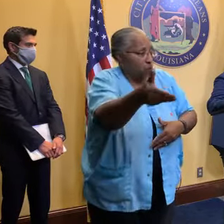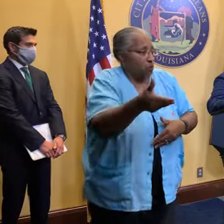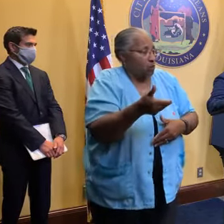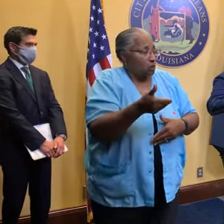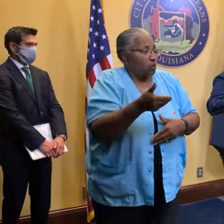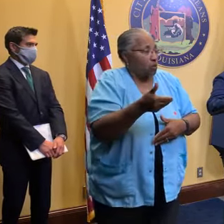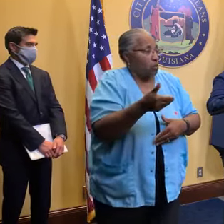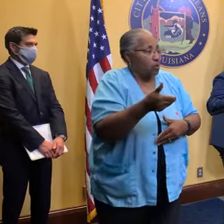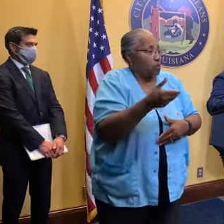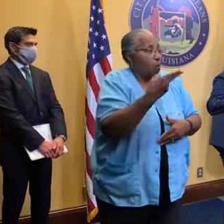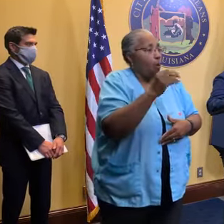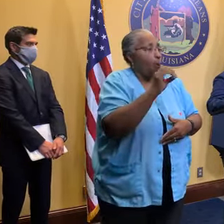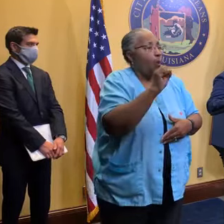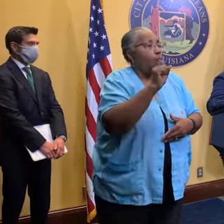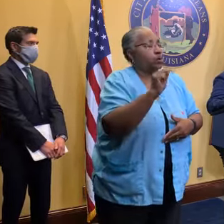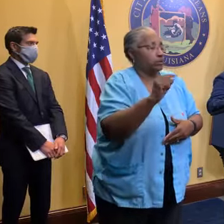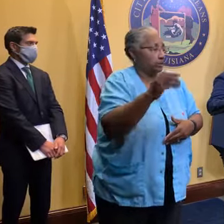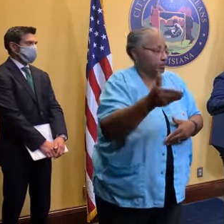Gras.